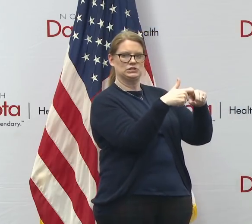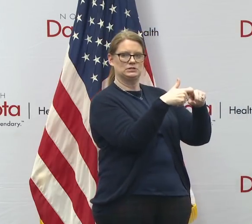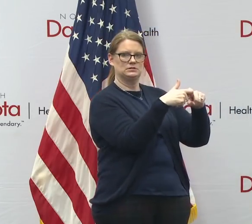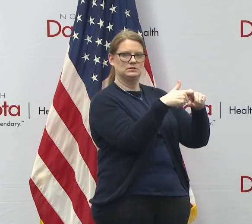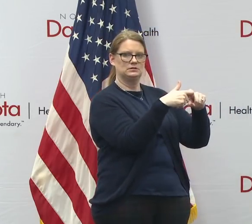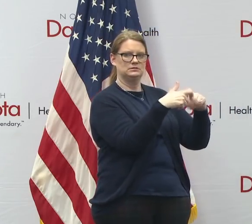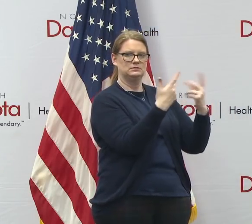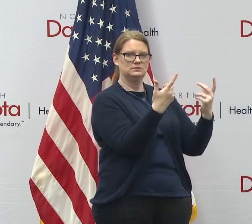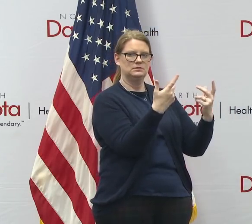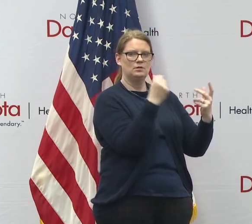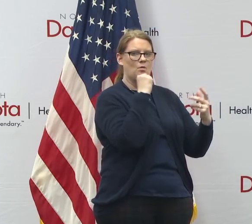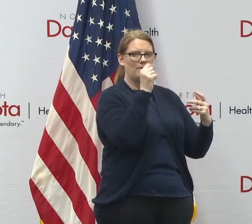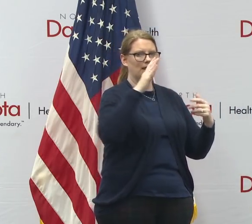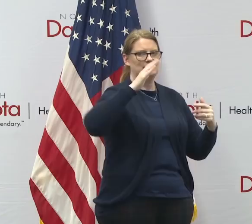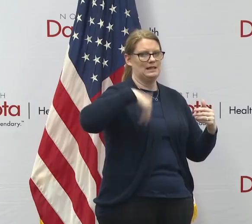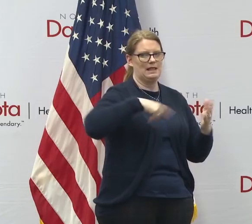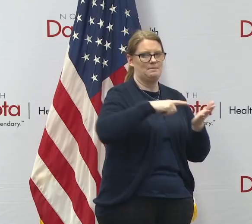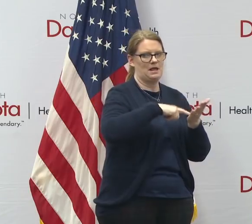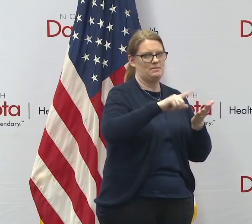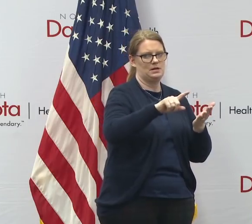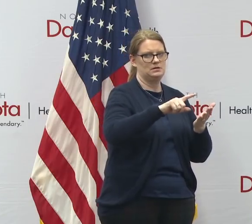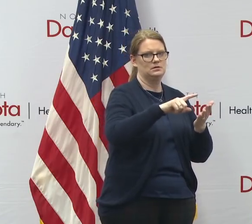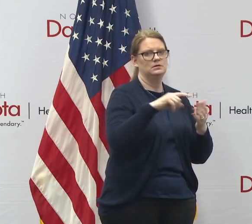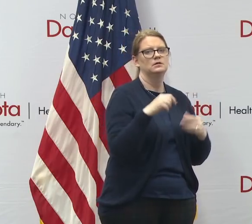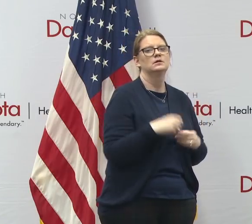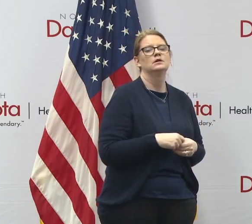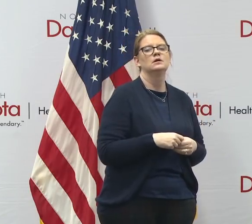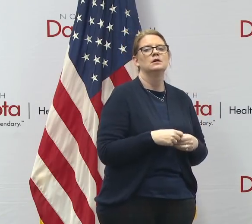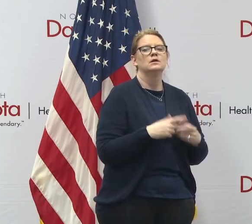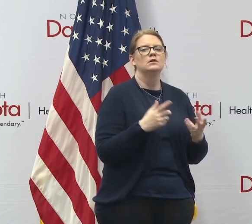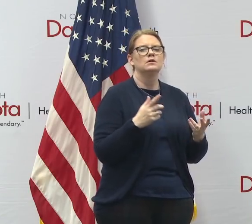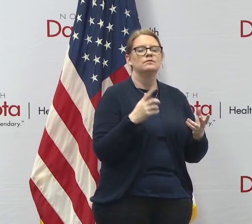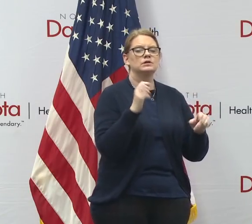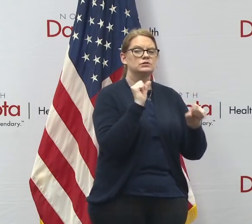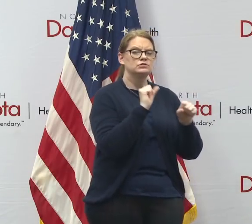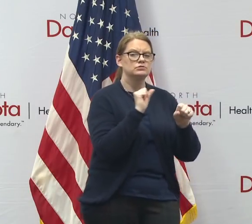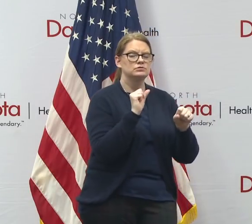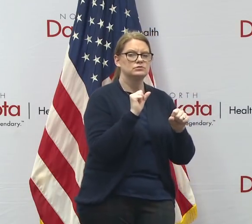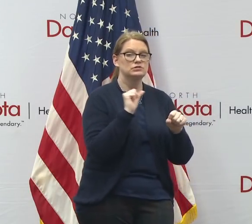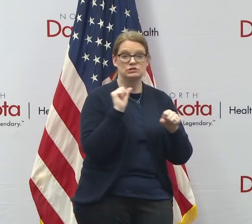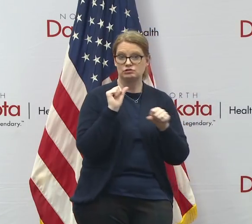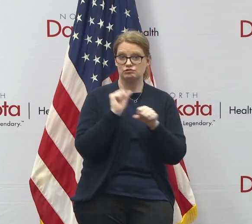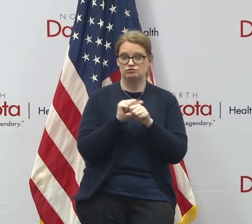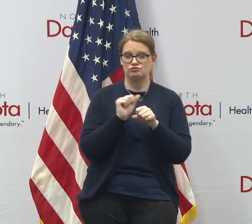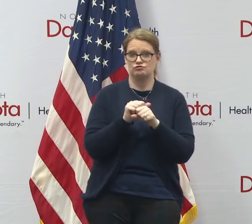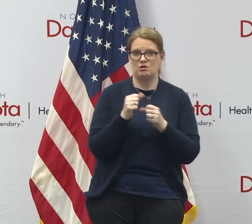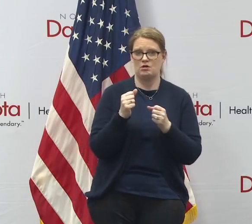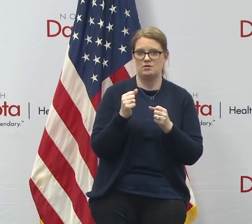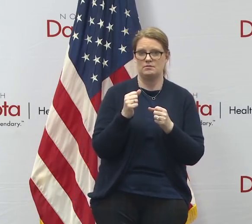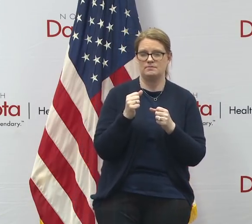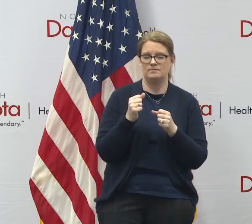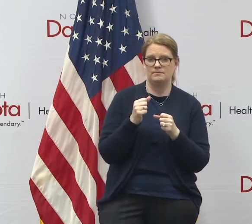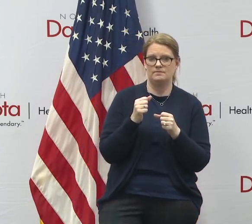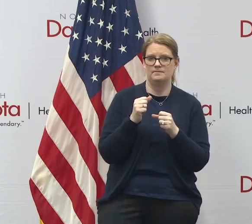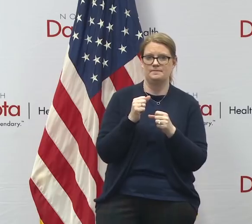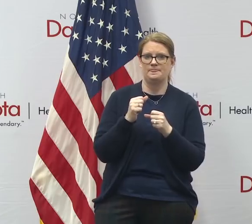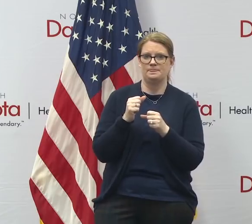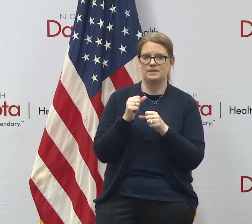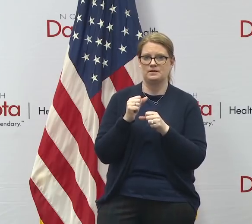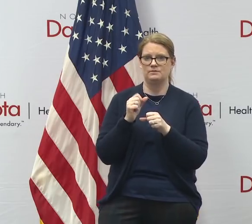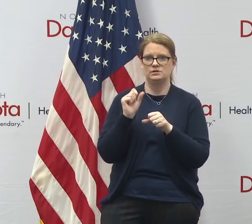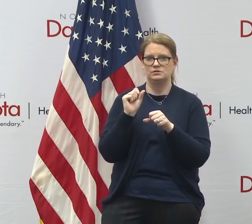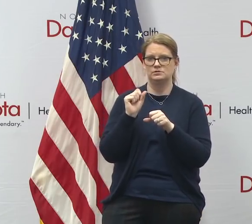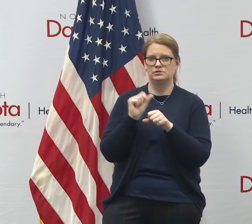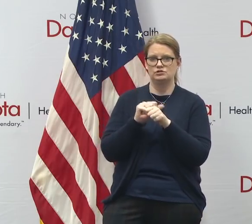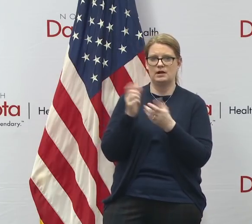then won't be treated as late payments. For job service, this has to do, this executive order